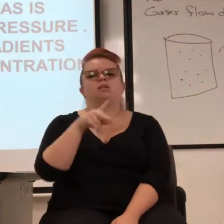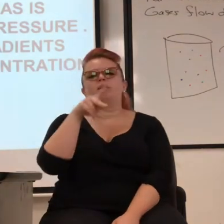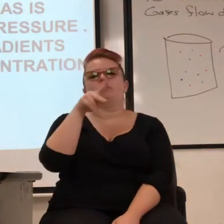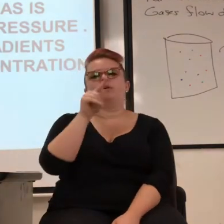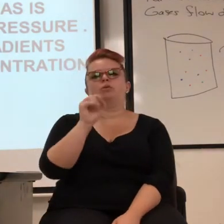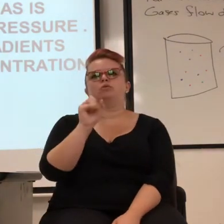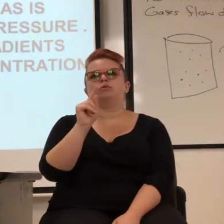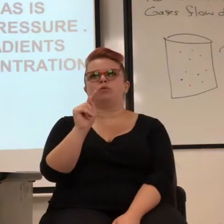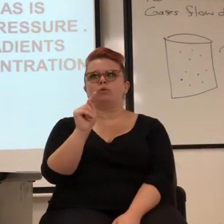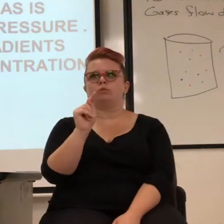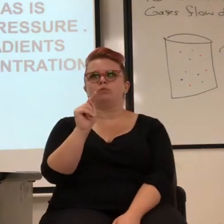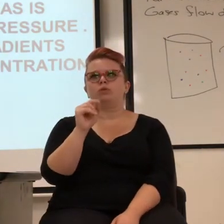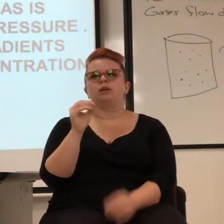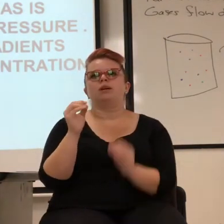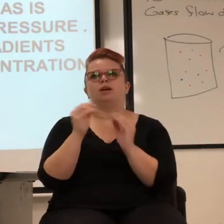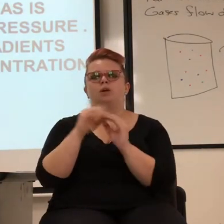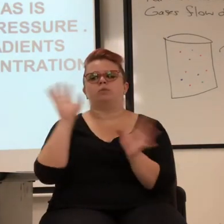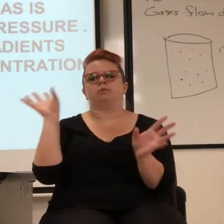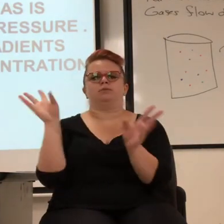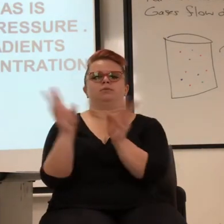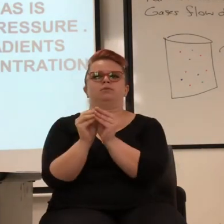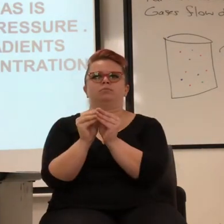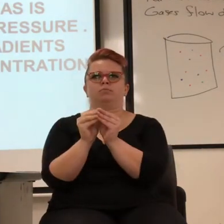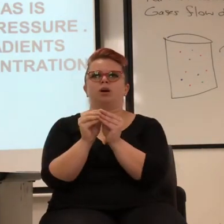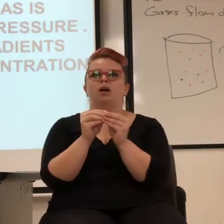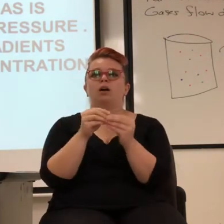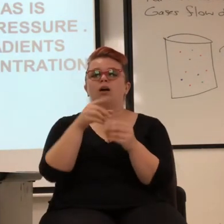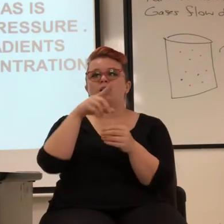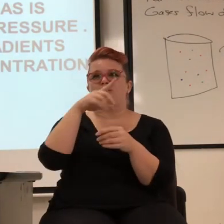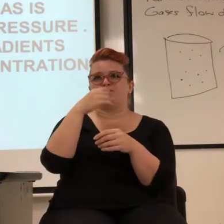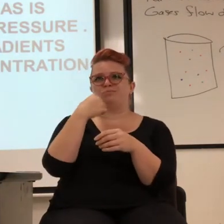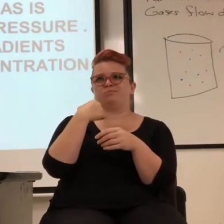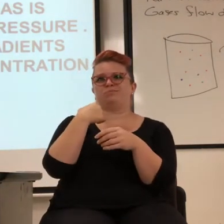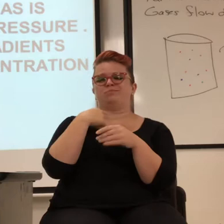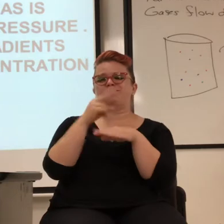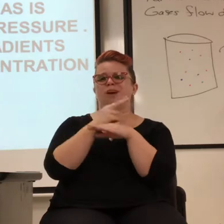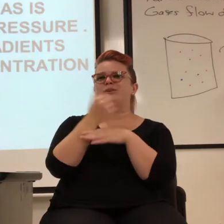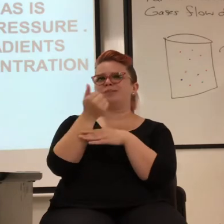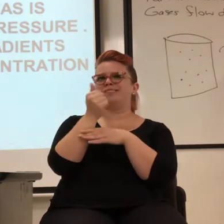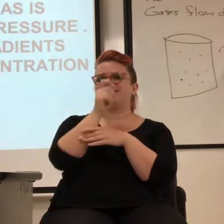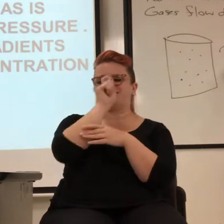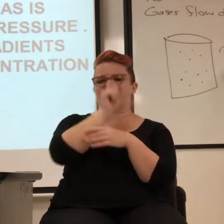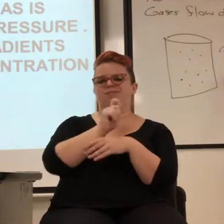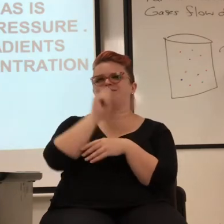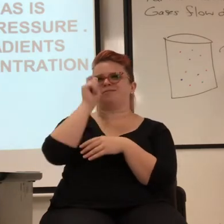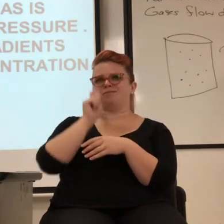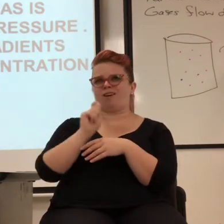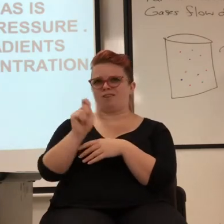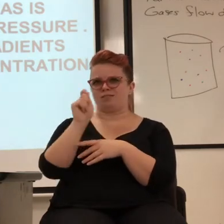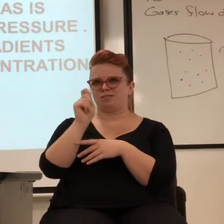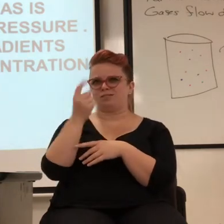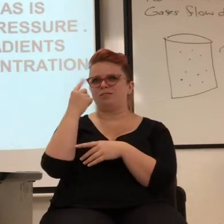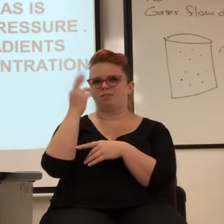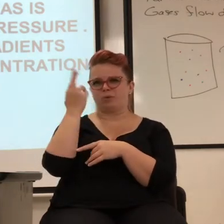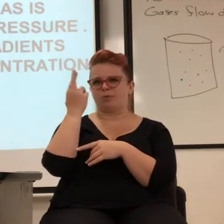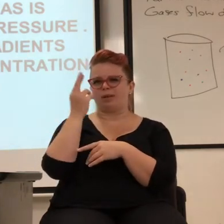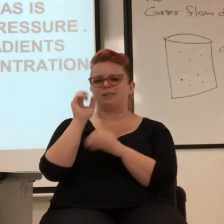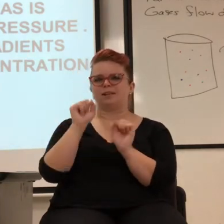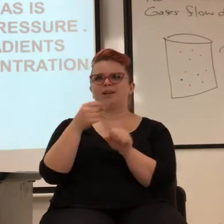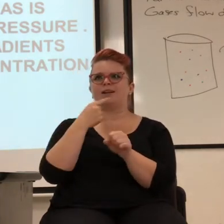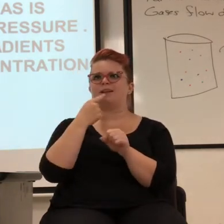And on purpose, I drew 10 dots. So just without even using units, I'll just say the answer is 10.